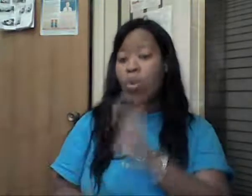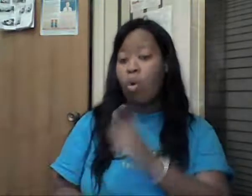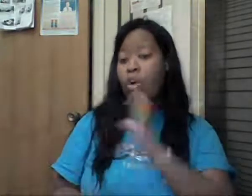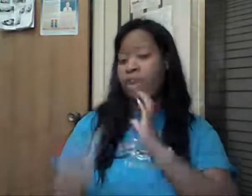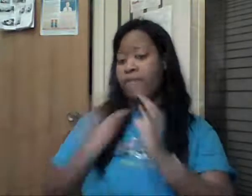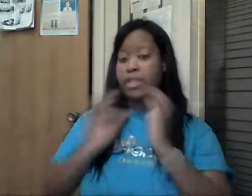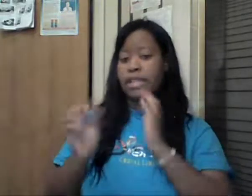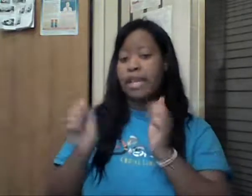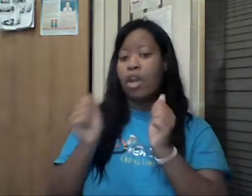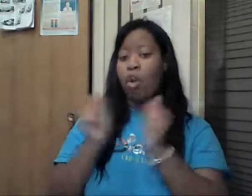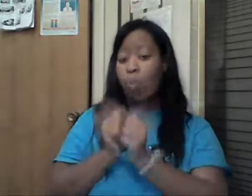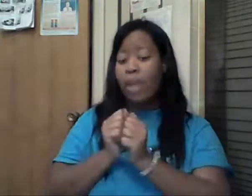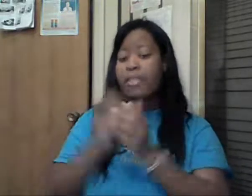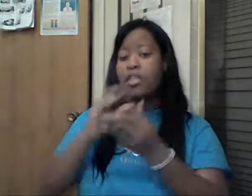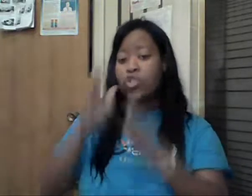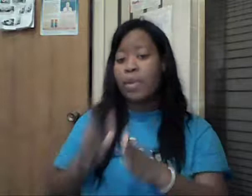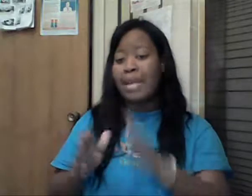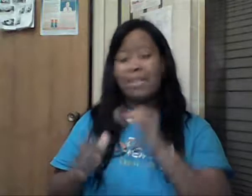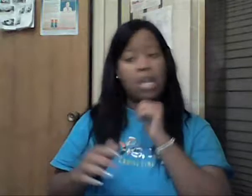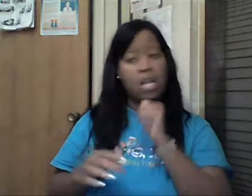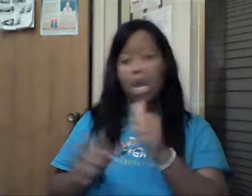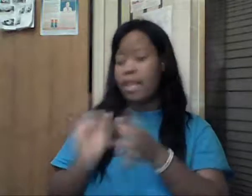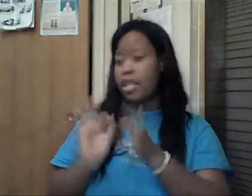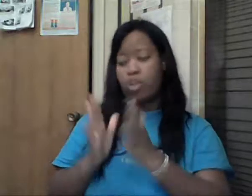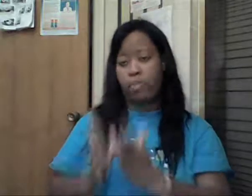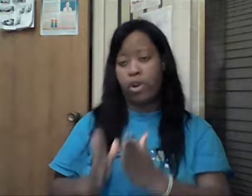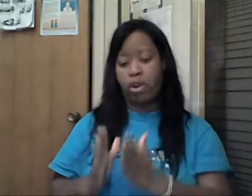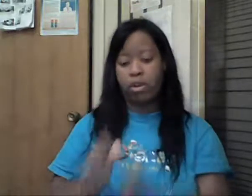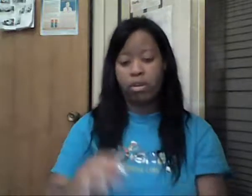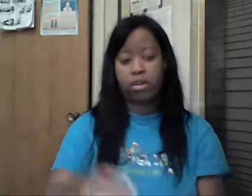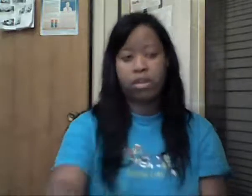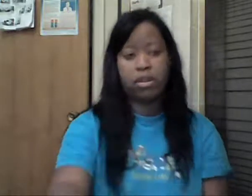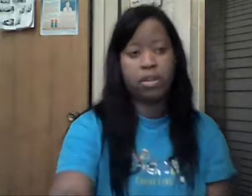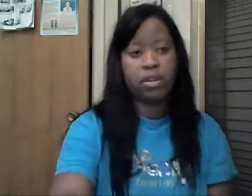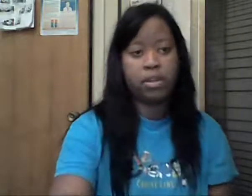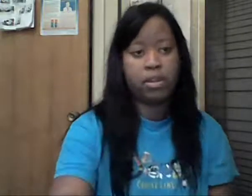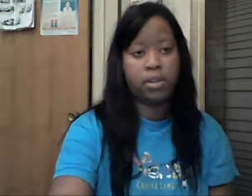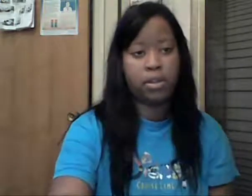or conversing with the student, not the interpreter.